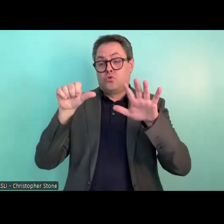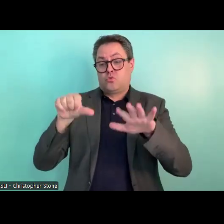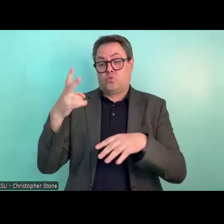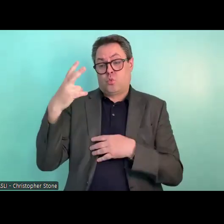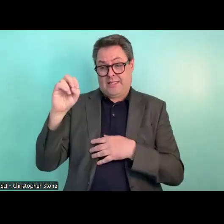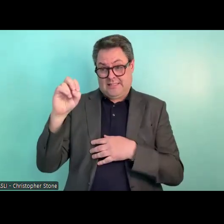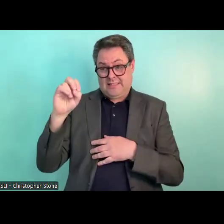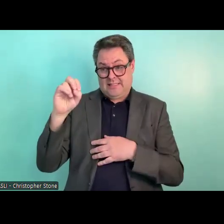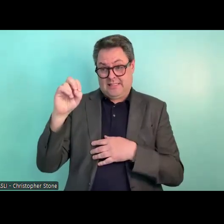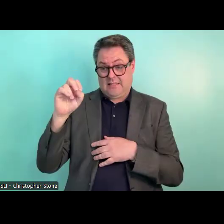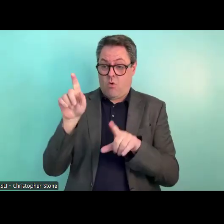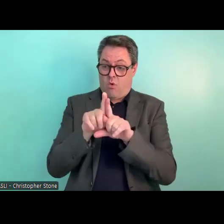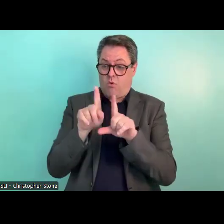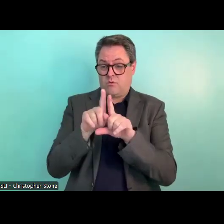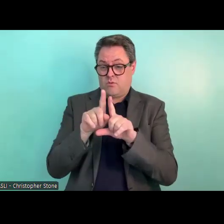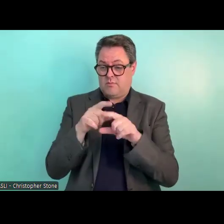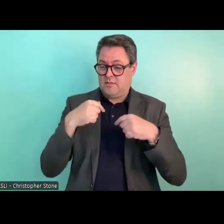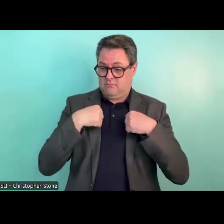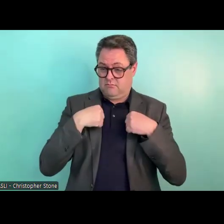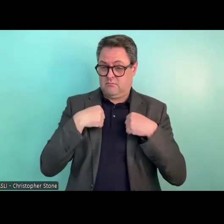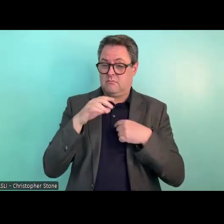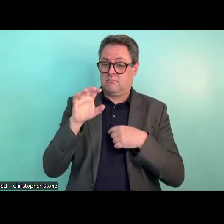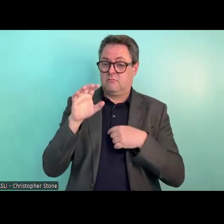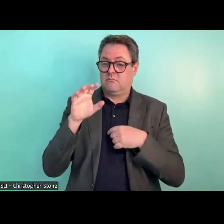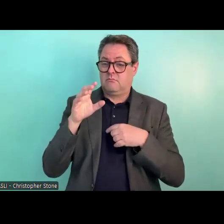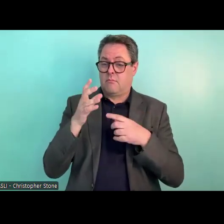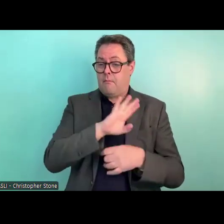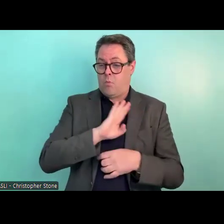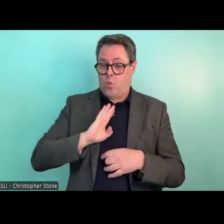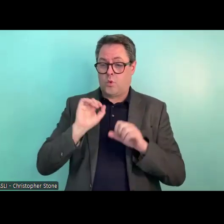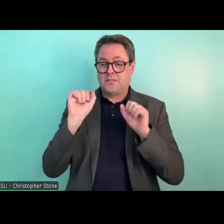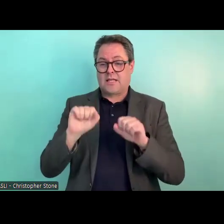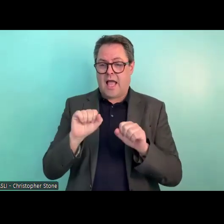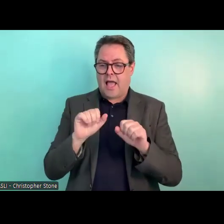Which will give you time to read the paperwork. And then on the 20th of June,